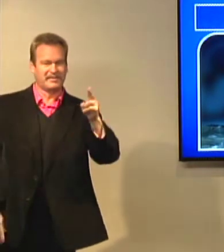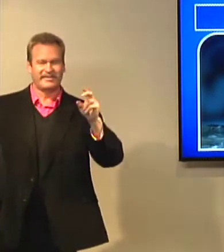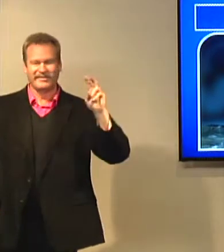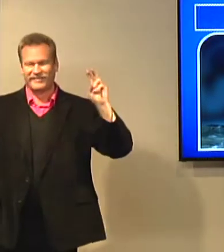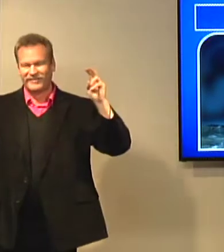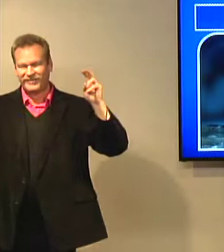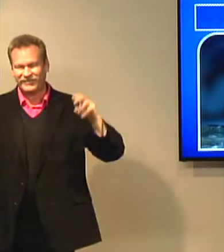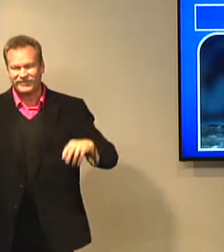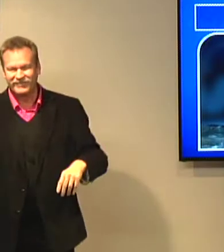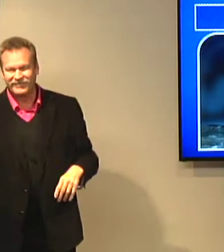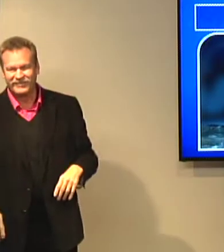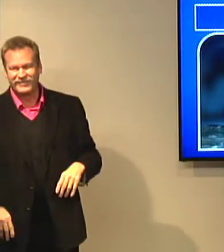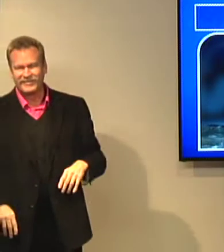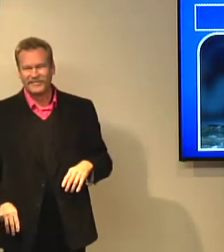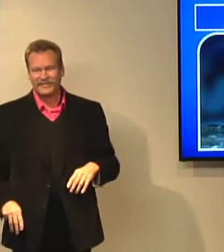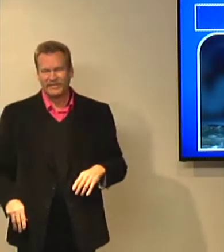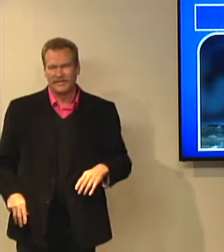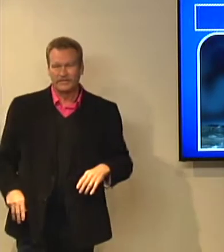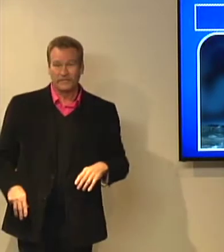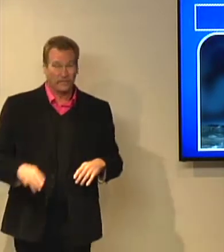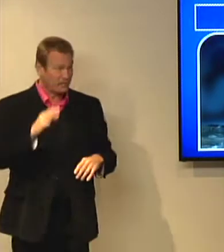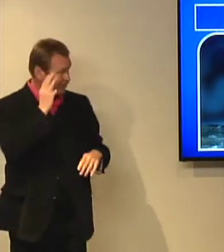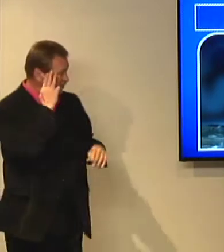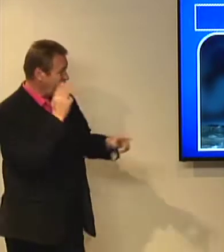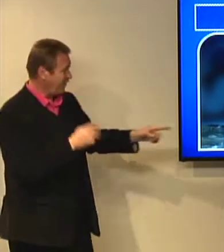It's too bad for anyone who let go of him, as it were.